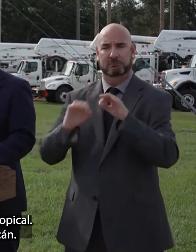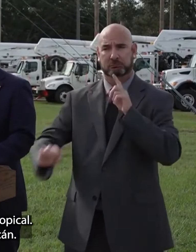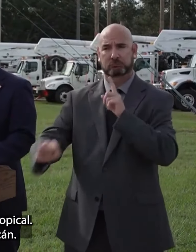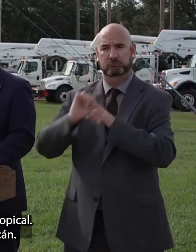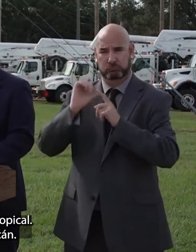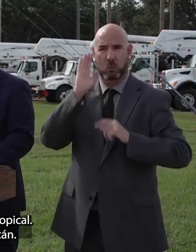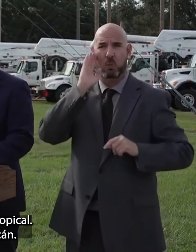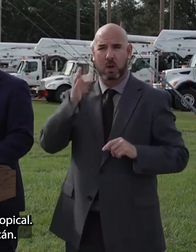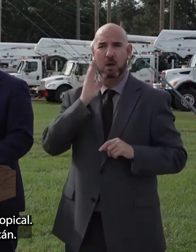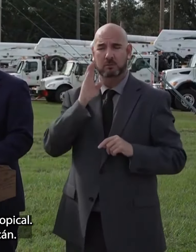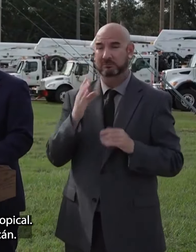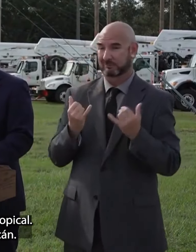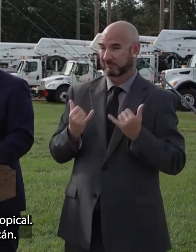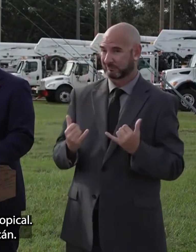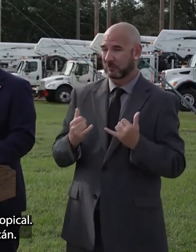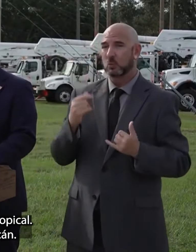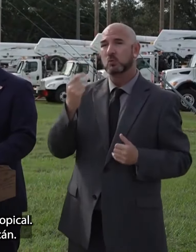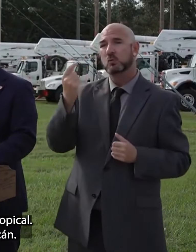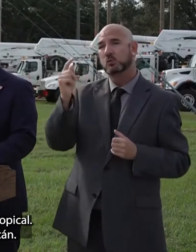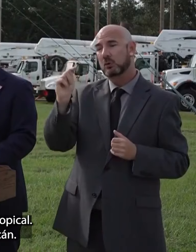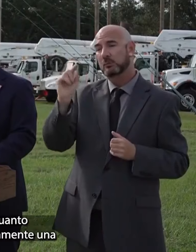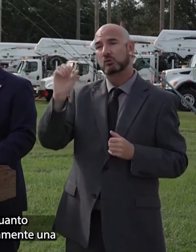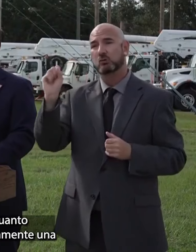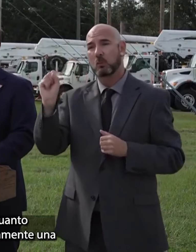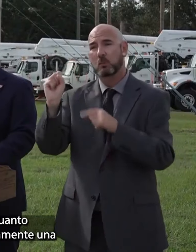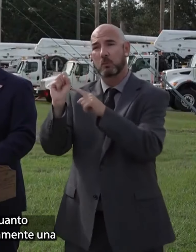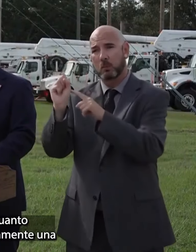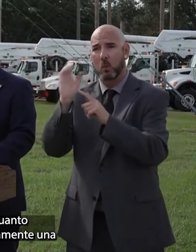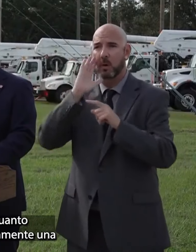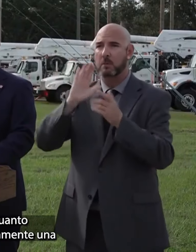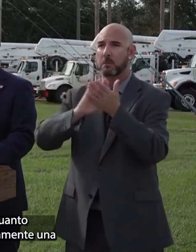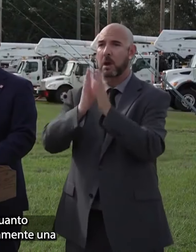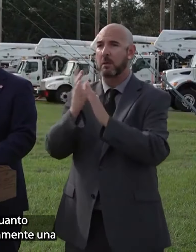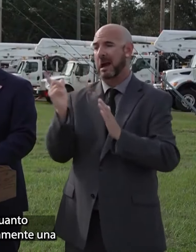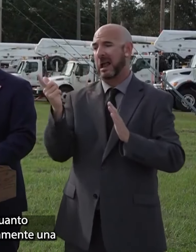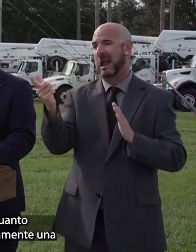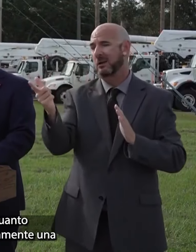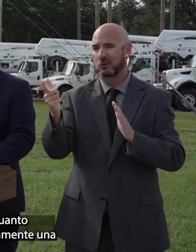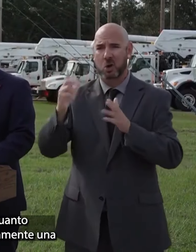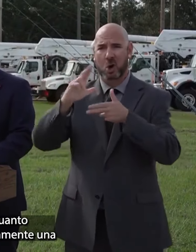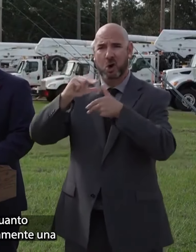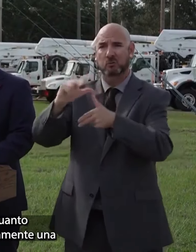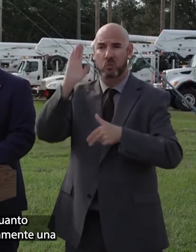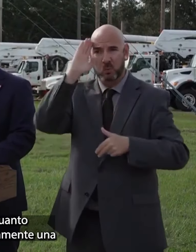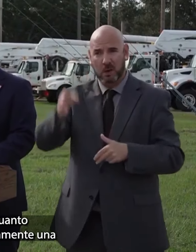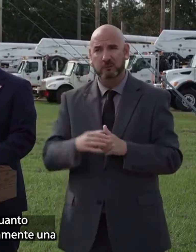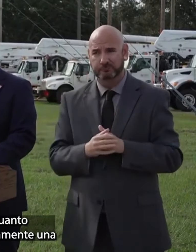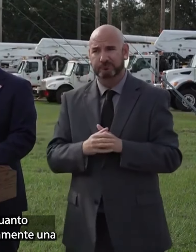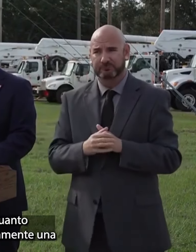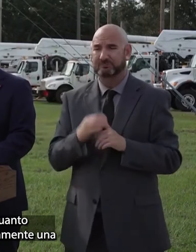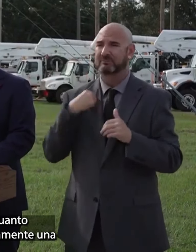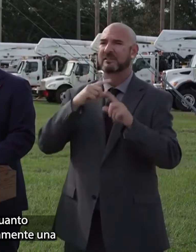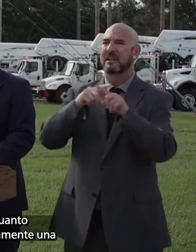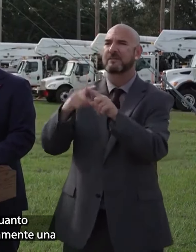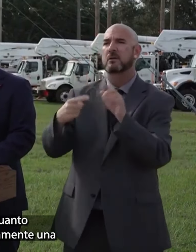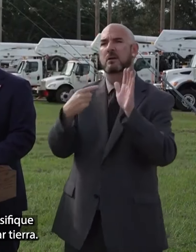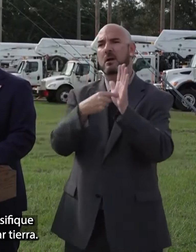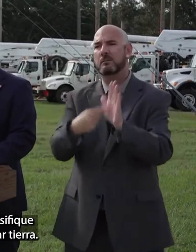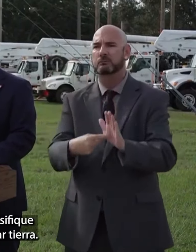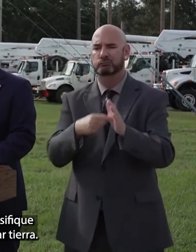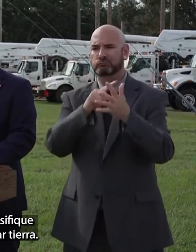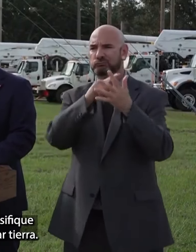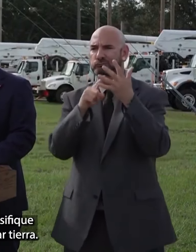now. It is going to become a hurricane. The models vary on how intense, but there's clearly